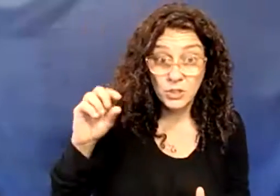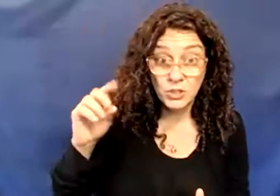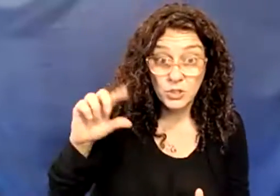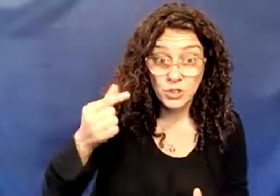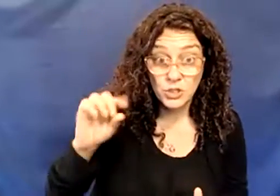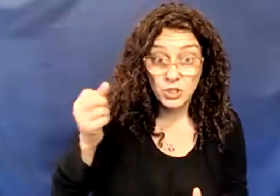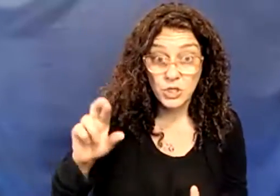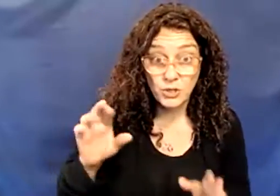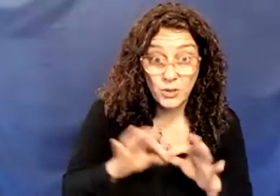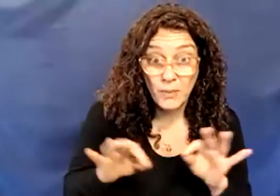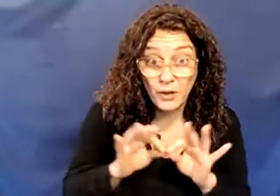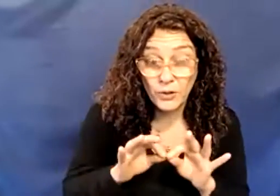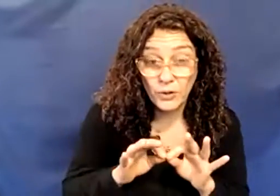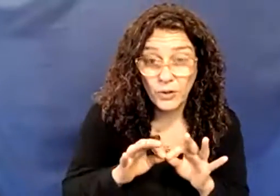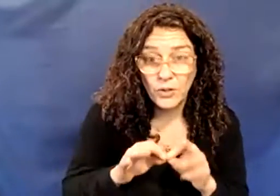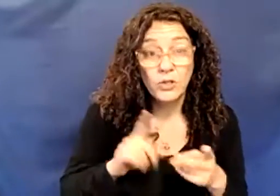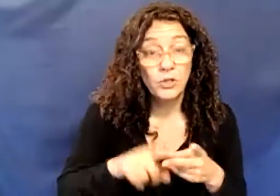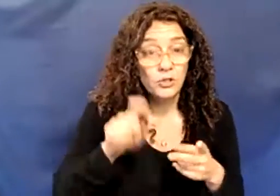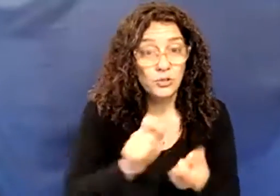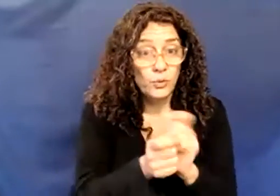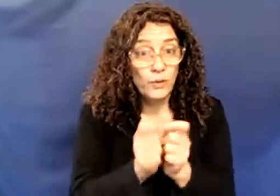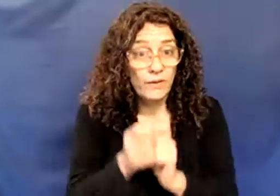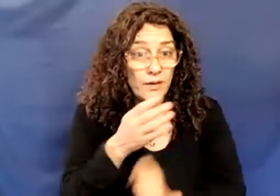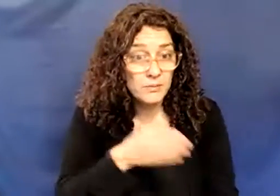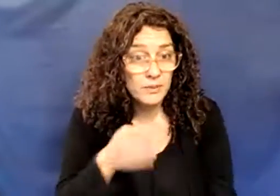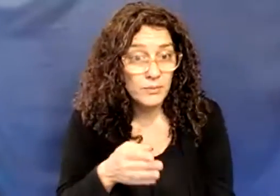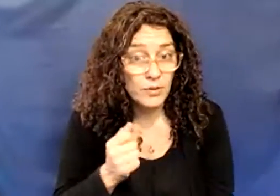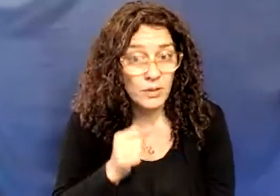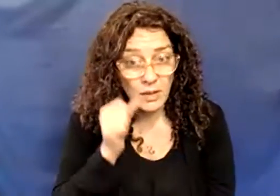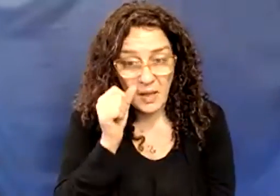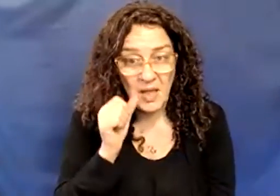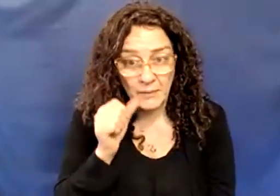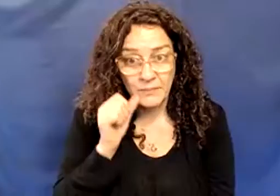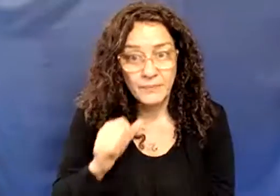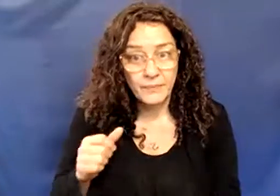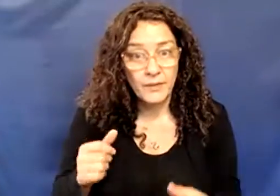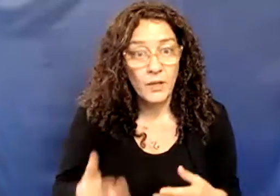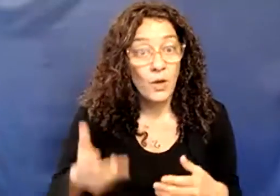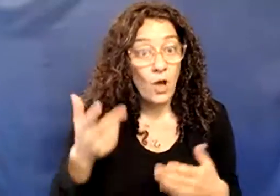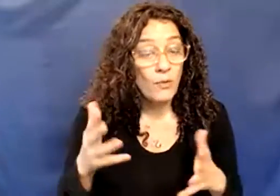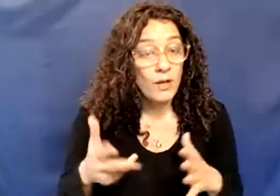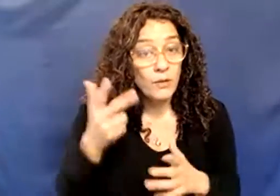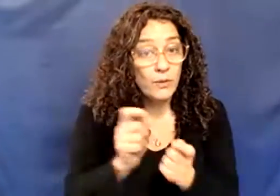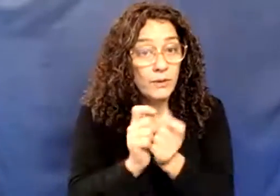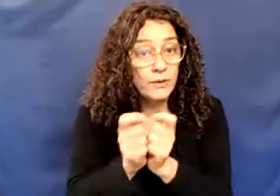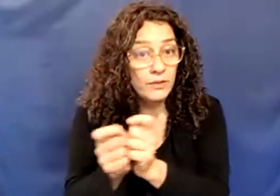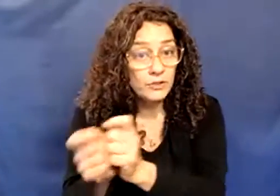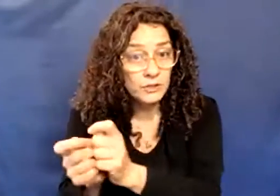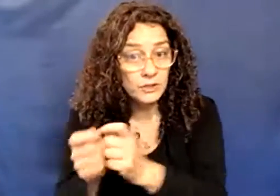Do we need to revise the big book? Right? We did 3 revisions of the big book. We have a Spanish